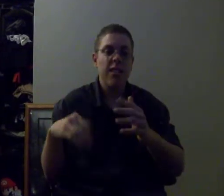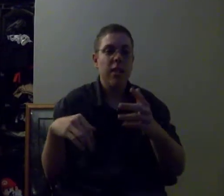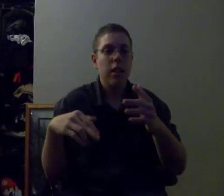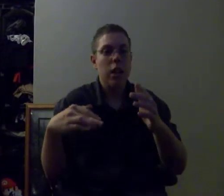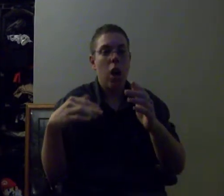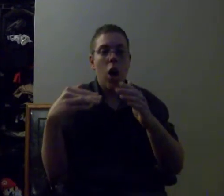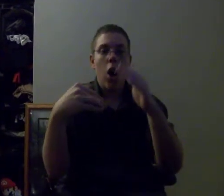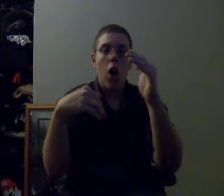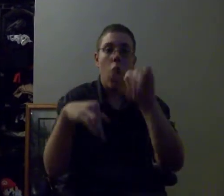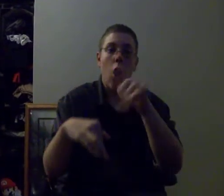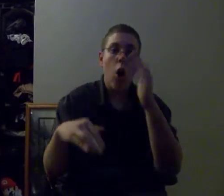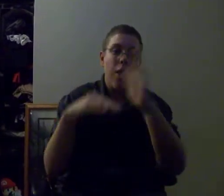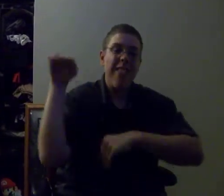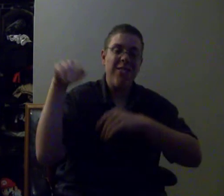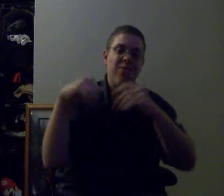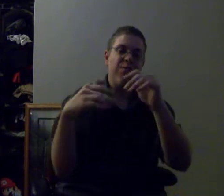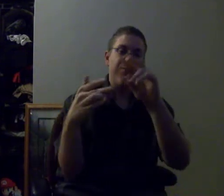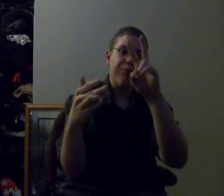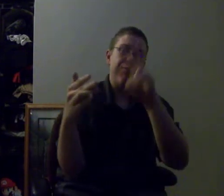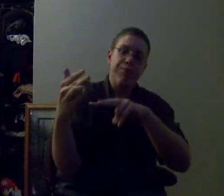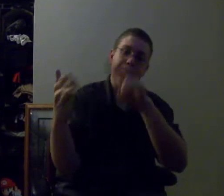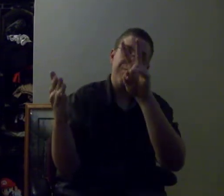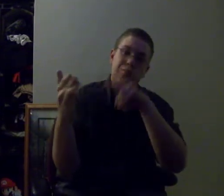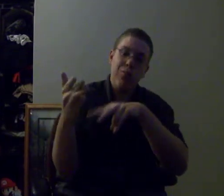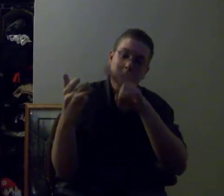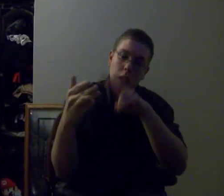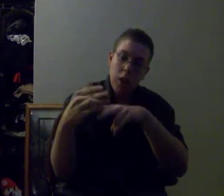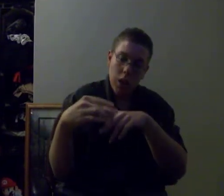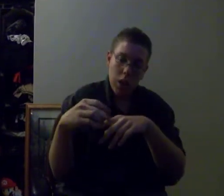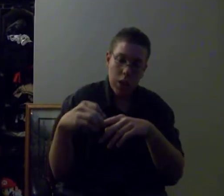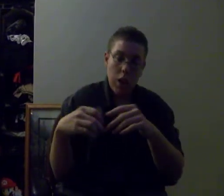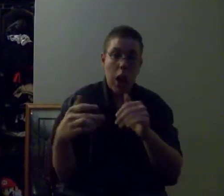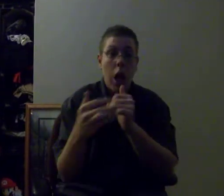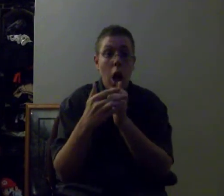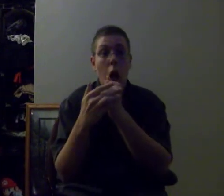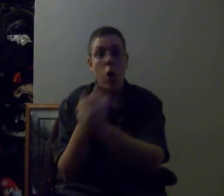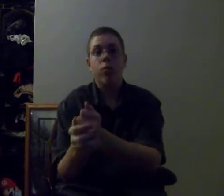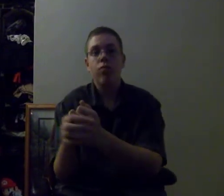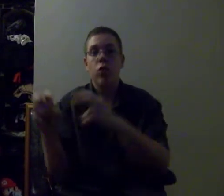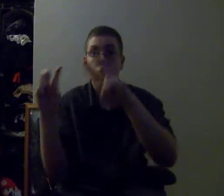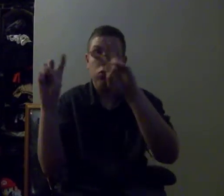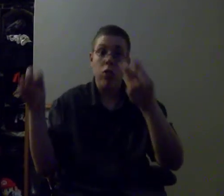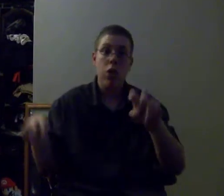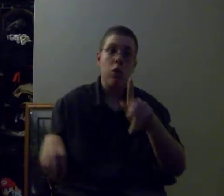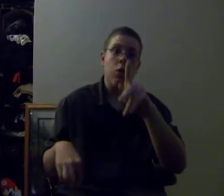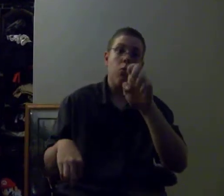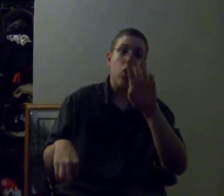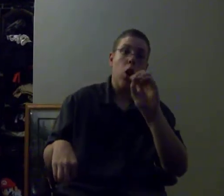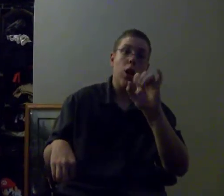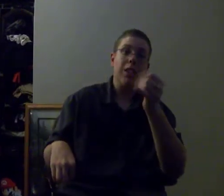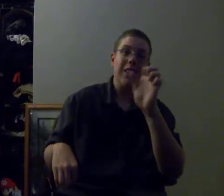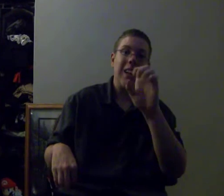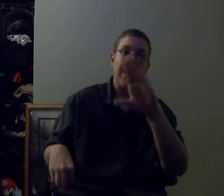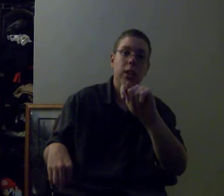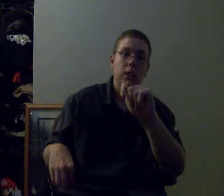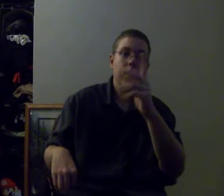to do a real research project. So they look at these titles and main ideas, and then they go off and